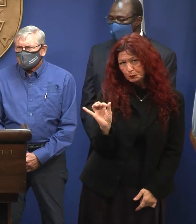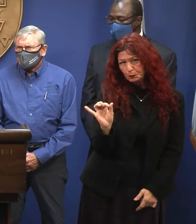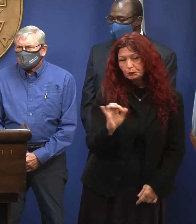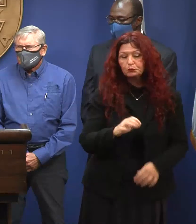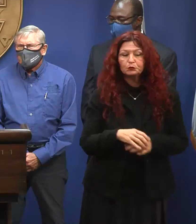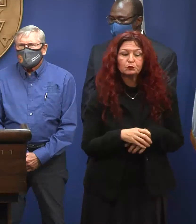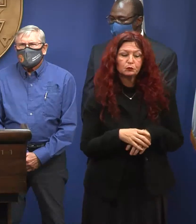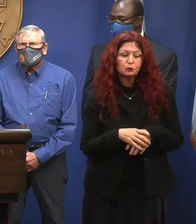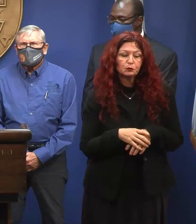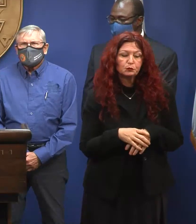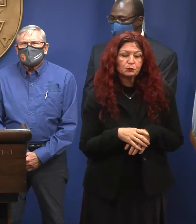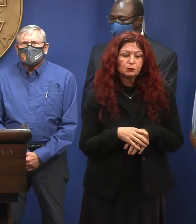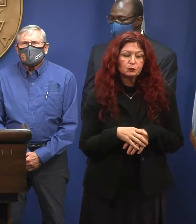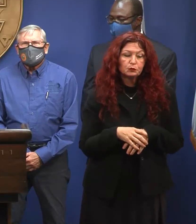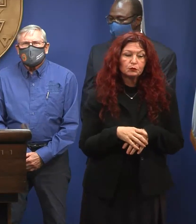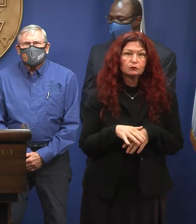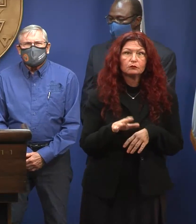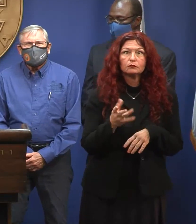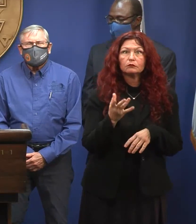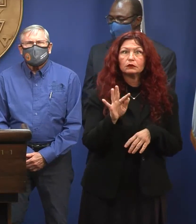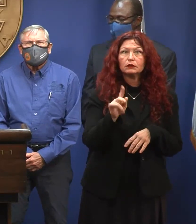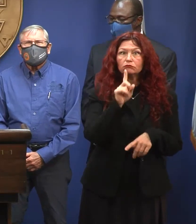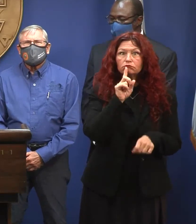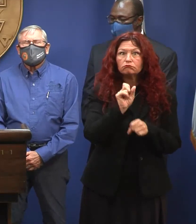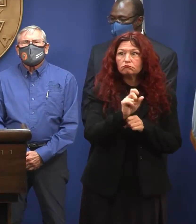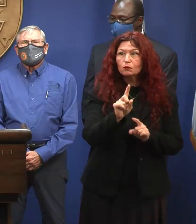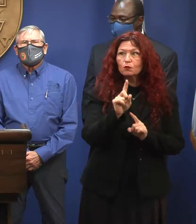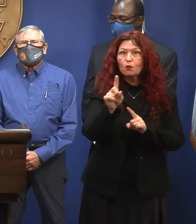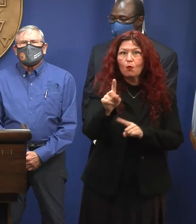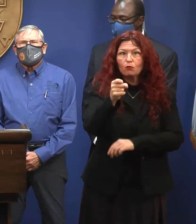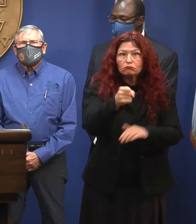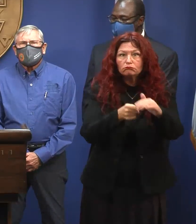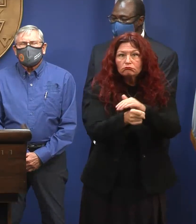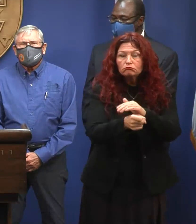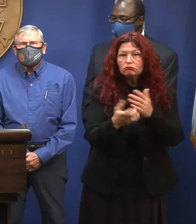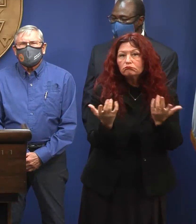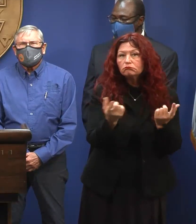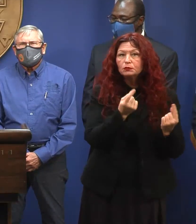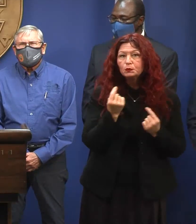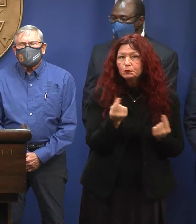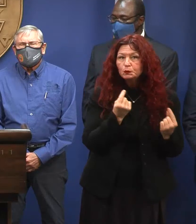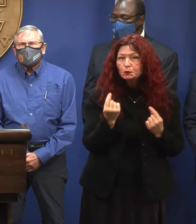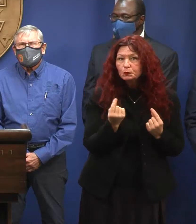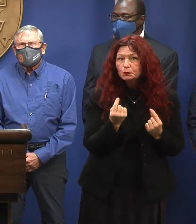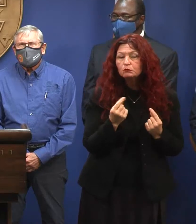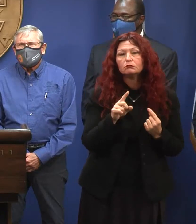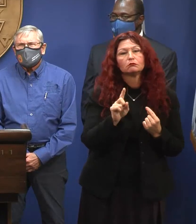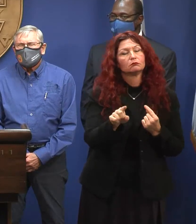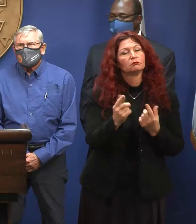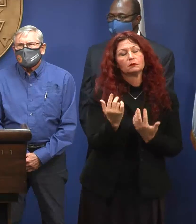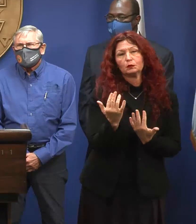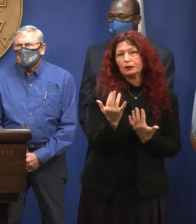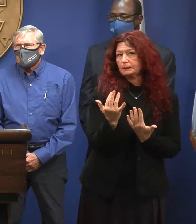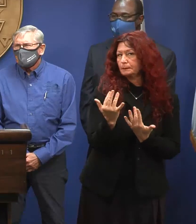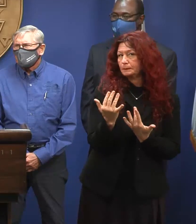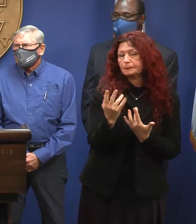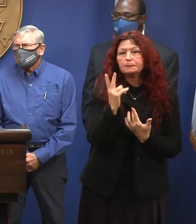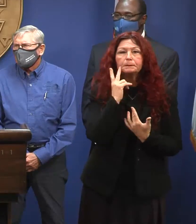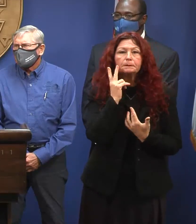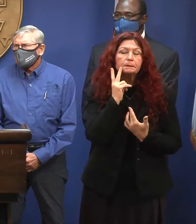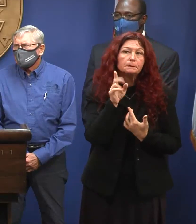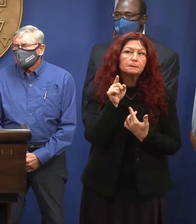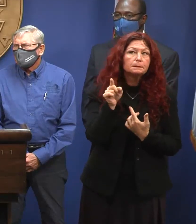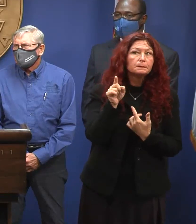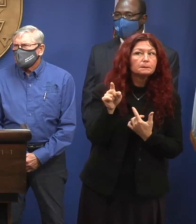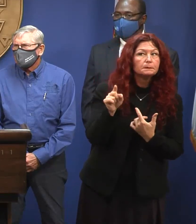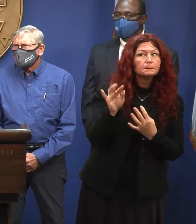do you need if you are going to an evacuation center? Very important that you wait until we announce that these evacuation centers are